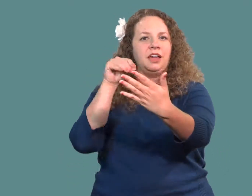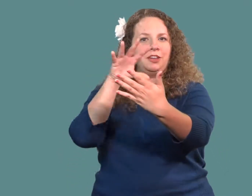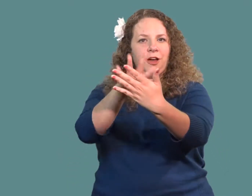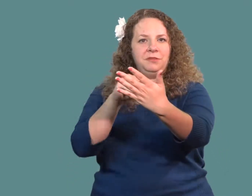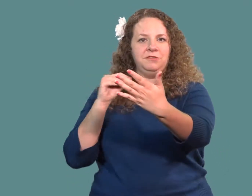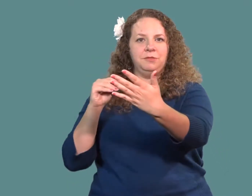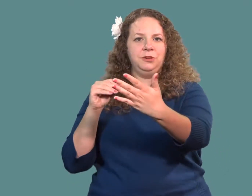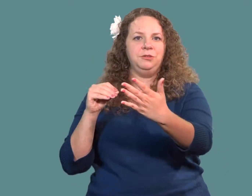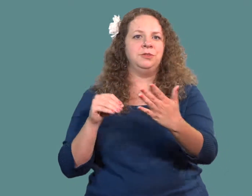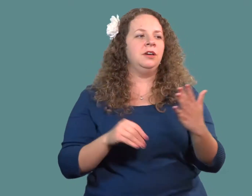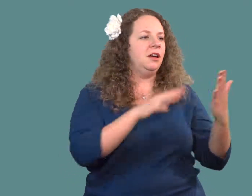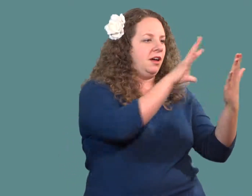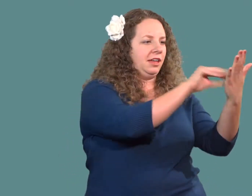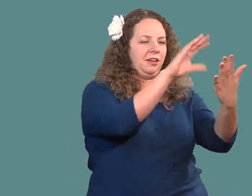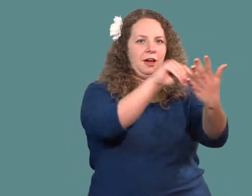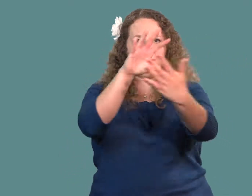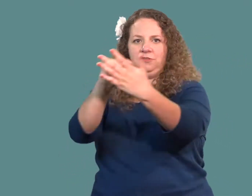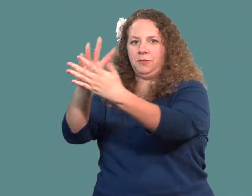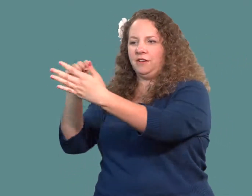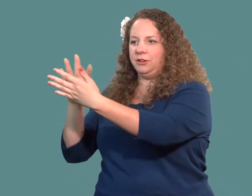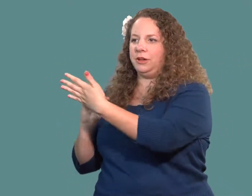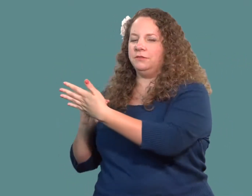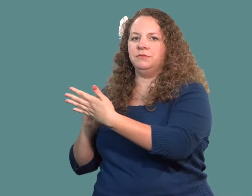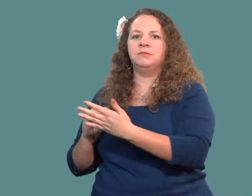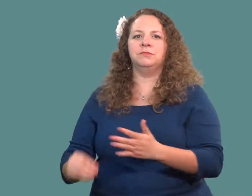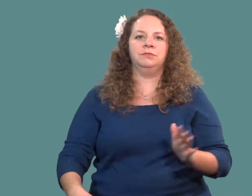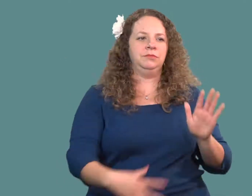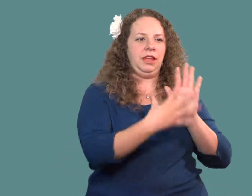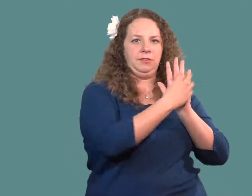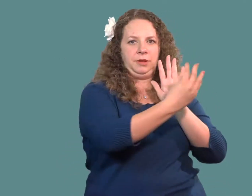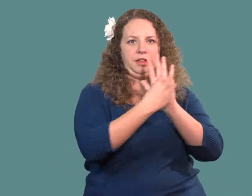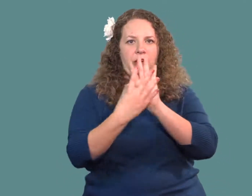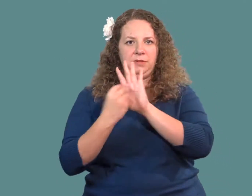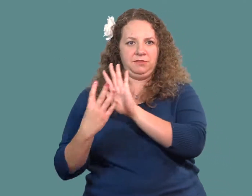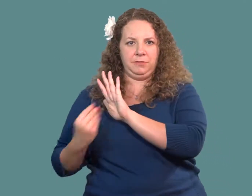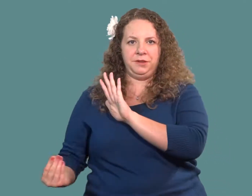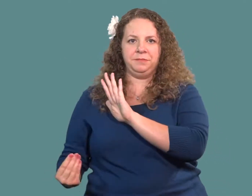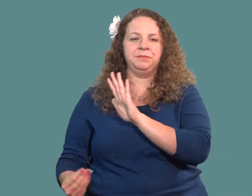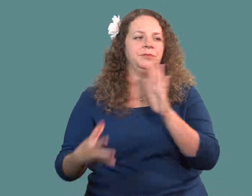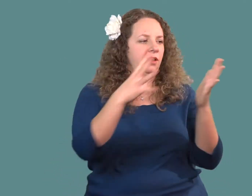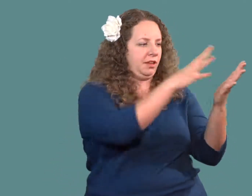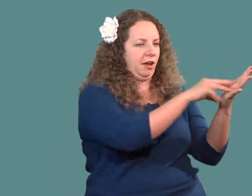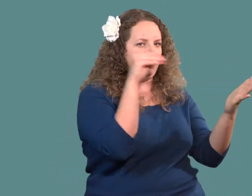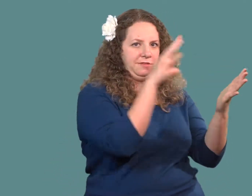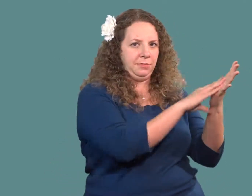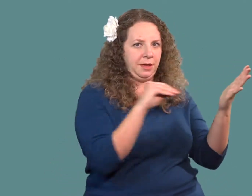can copy from you, I can copy from everyone, everyone can copy from me, I can copy from them.